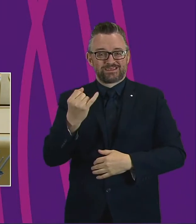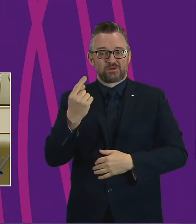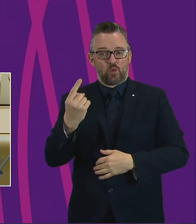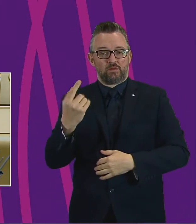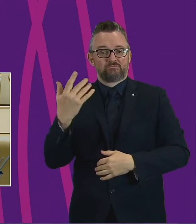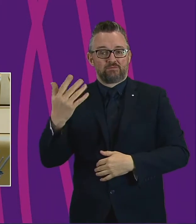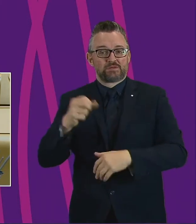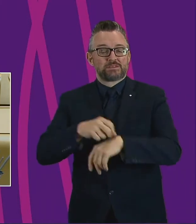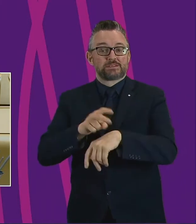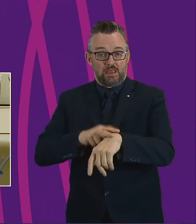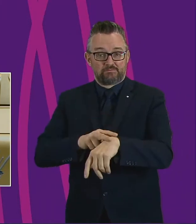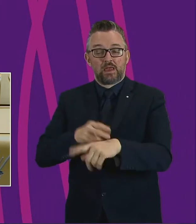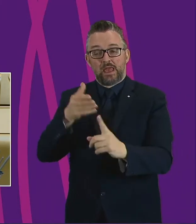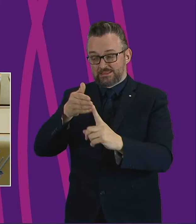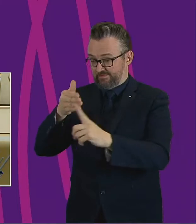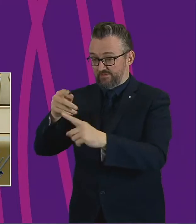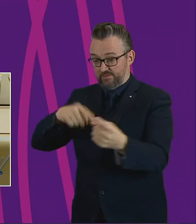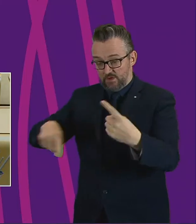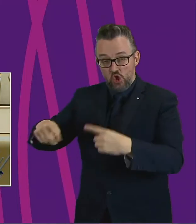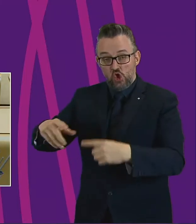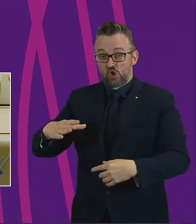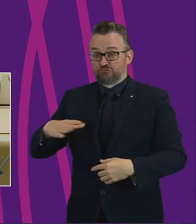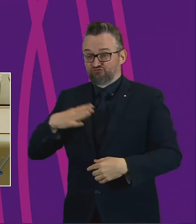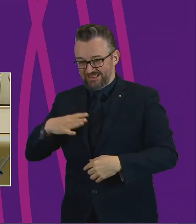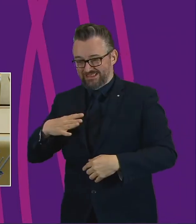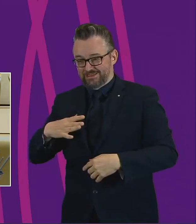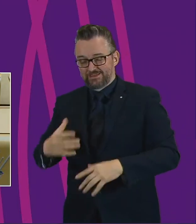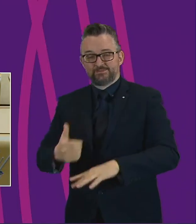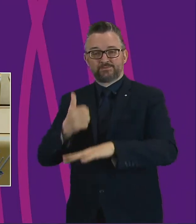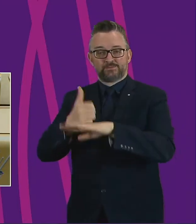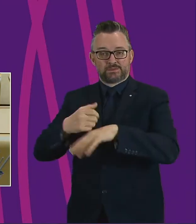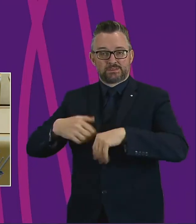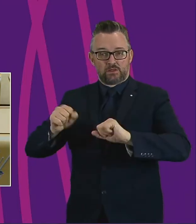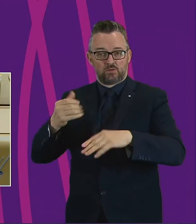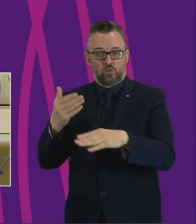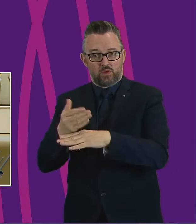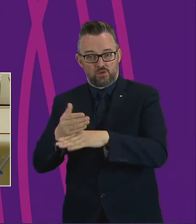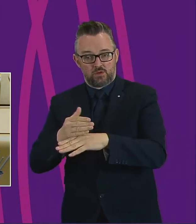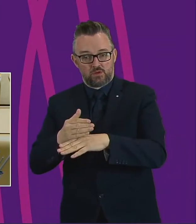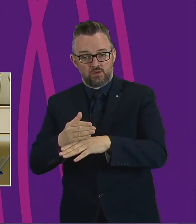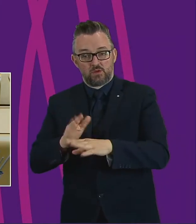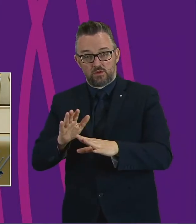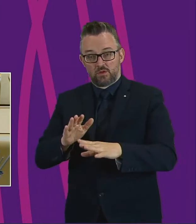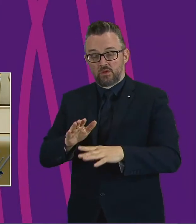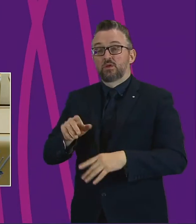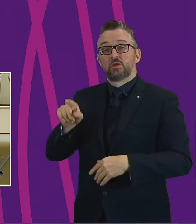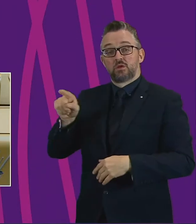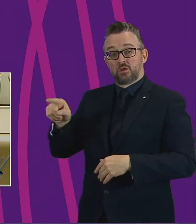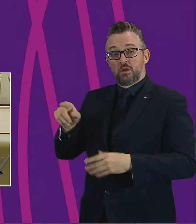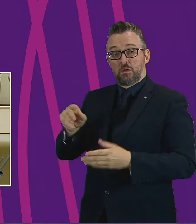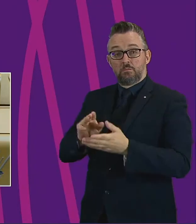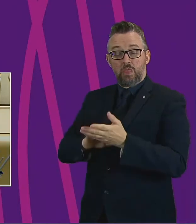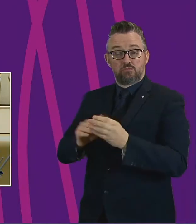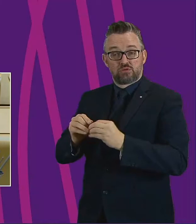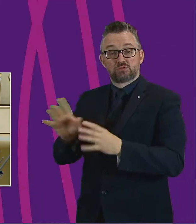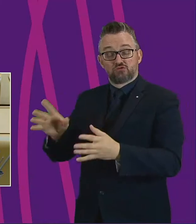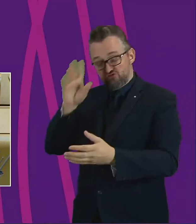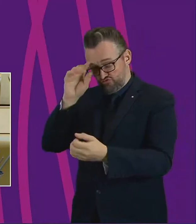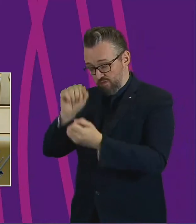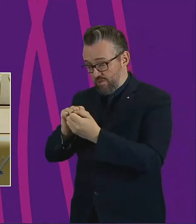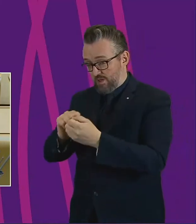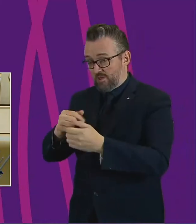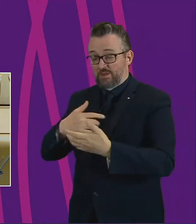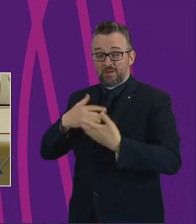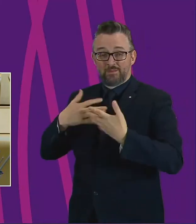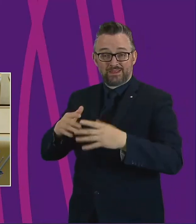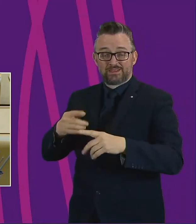1,615 staff identified and ready to be deployed. Now, as the member will recall, I have said from the outset